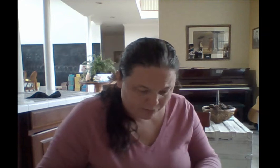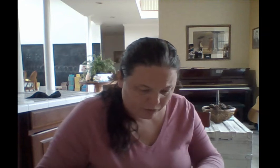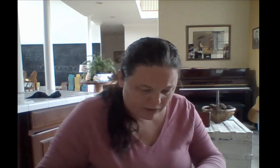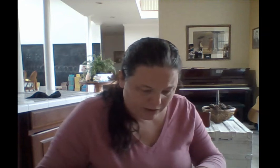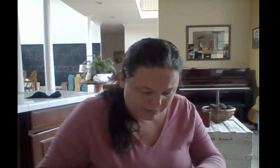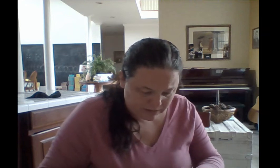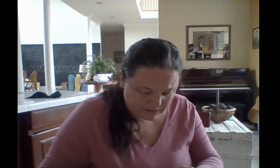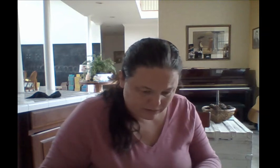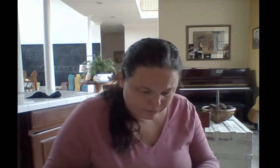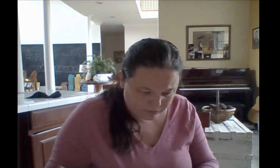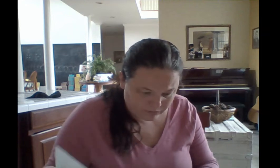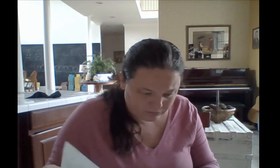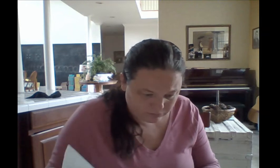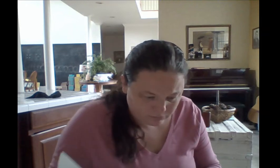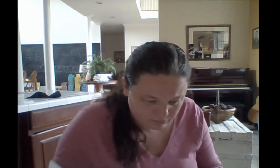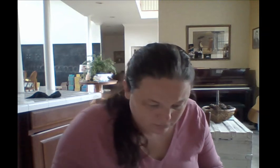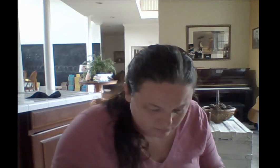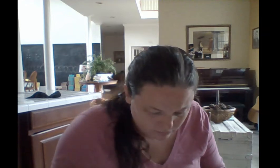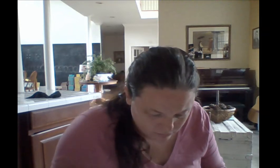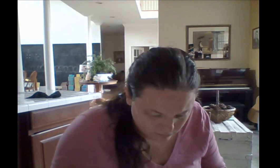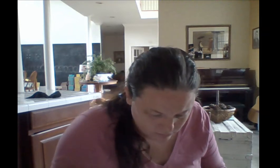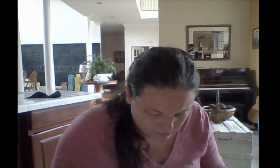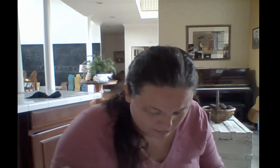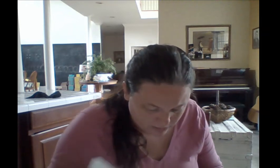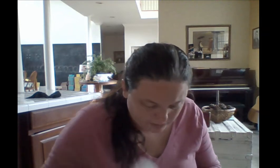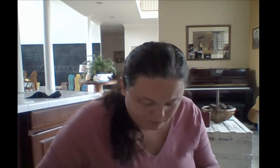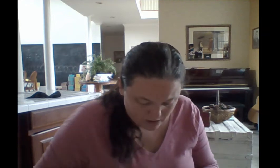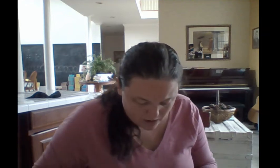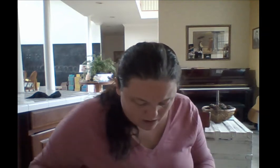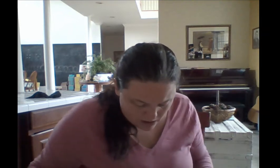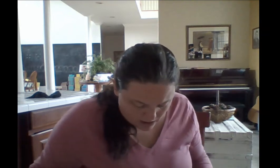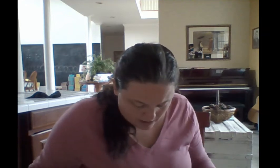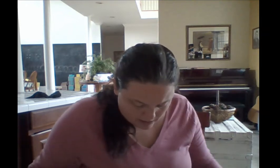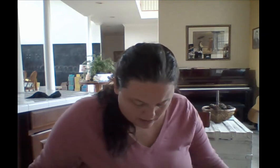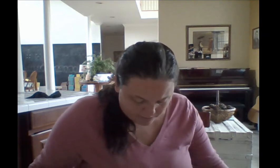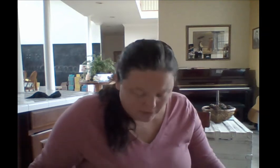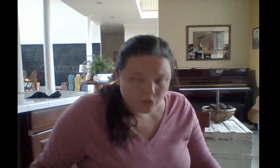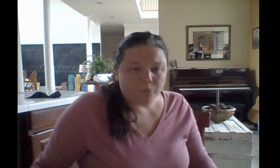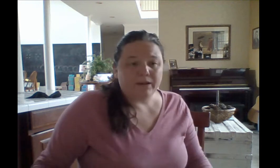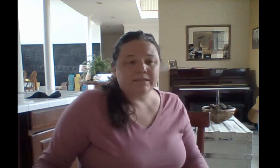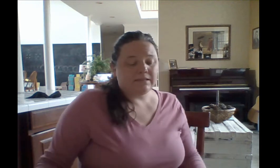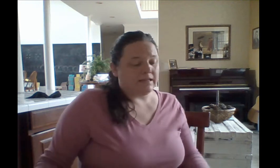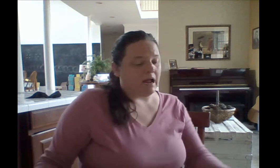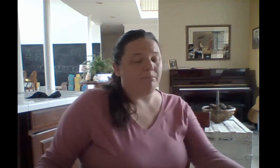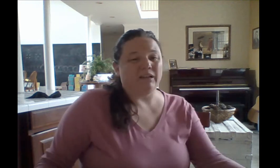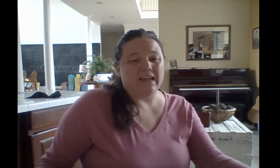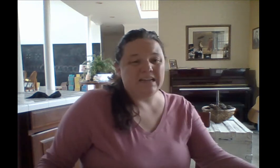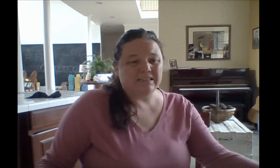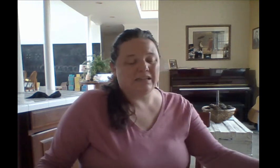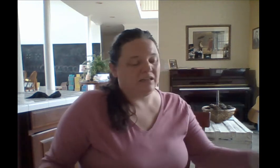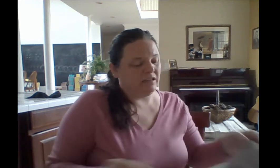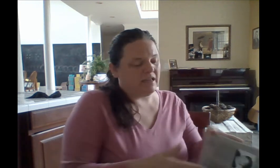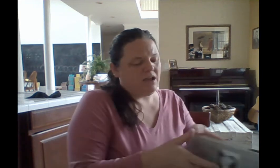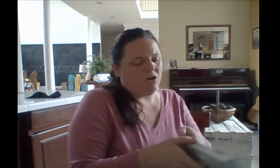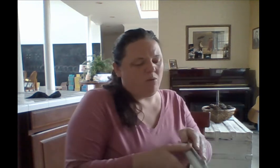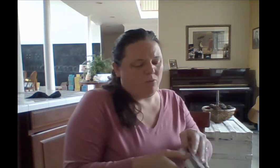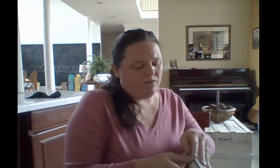with the camping stuff. Not really. The reasons that I'm late, they are in one of